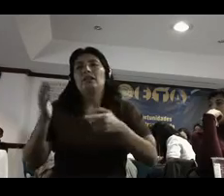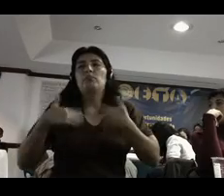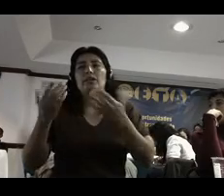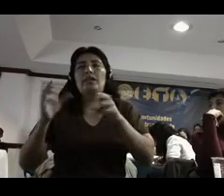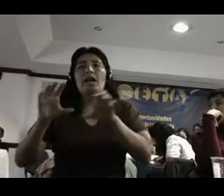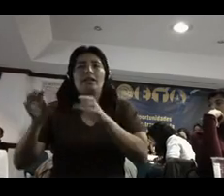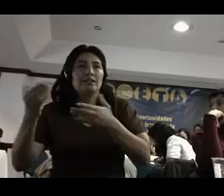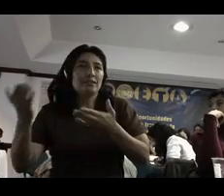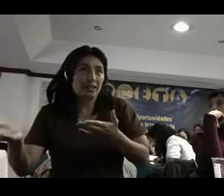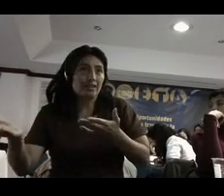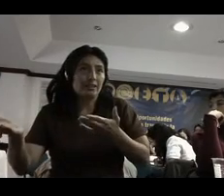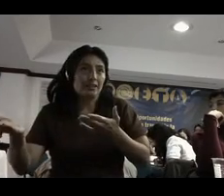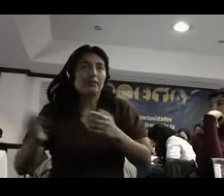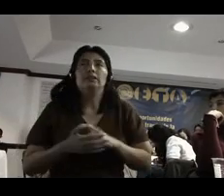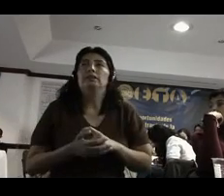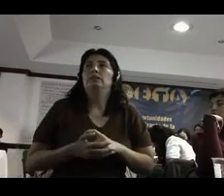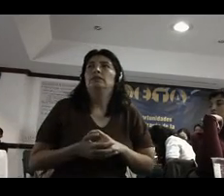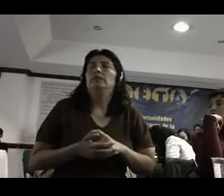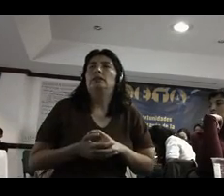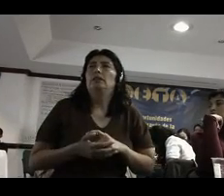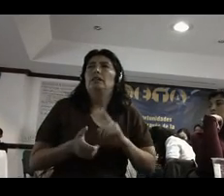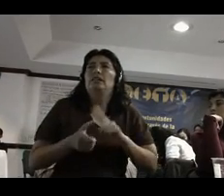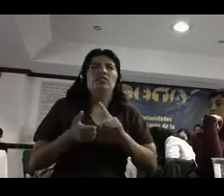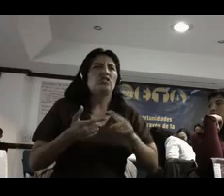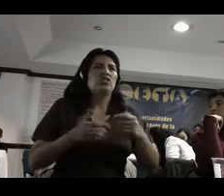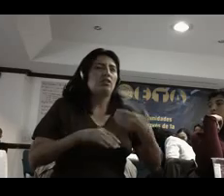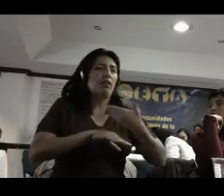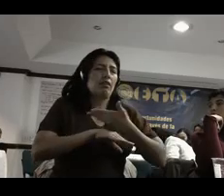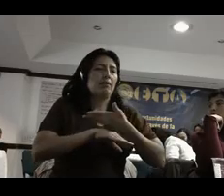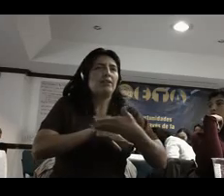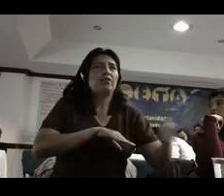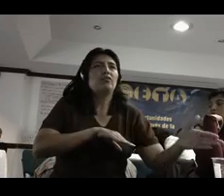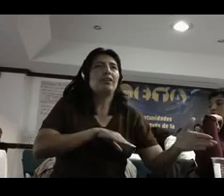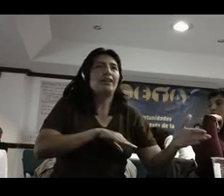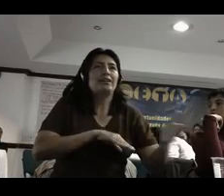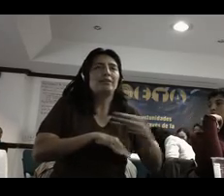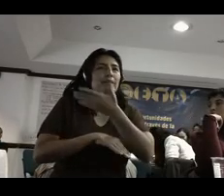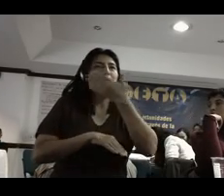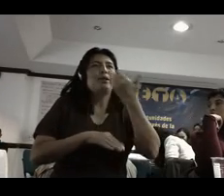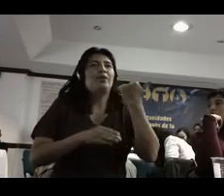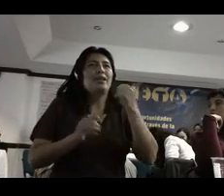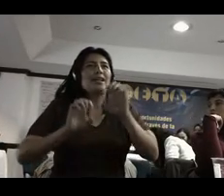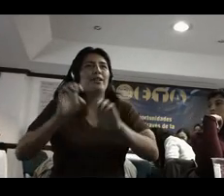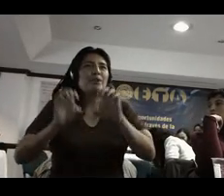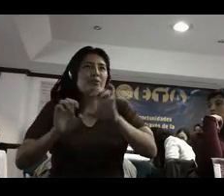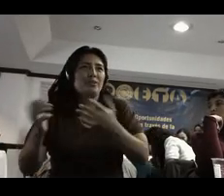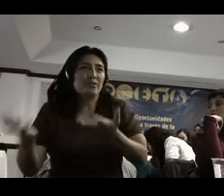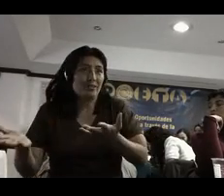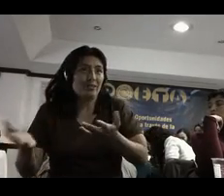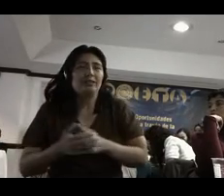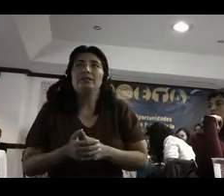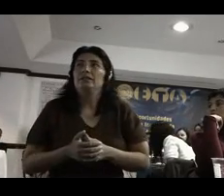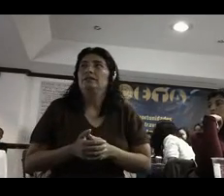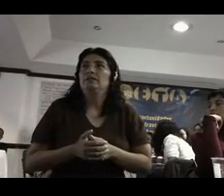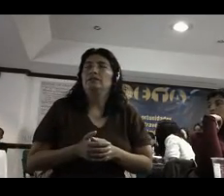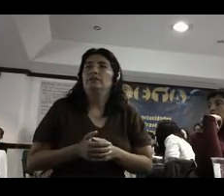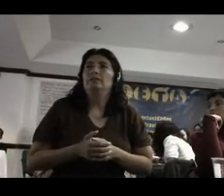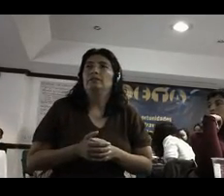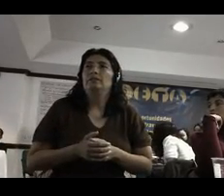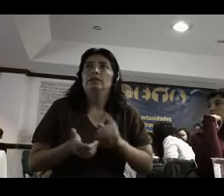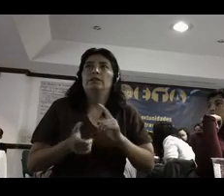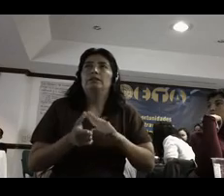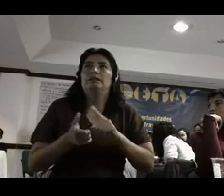too late for improving the evaluation. So there's the beginning, the end, and then the recommendations. I'm going to talk to you